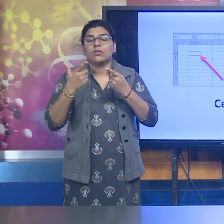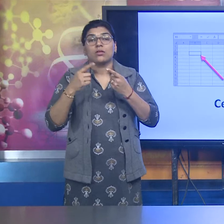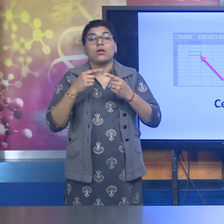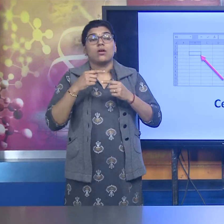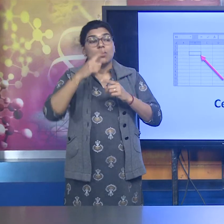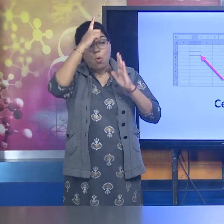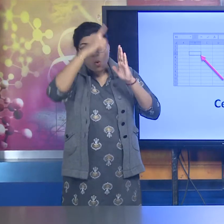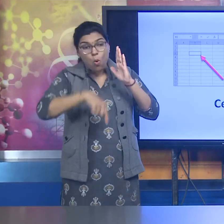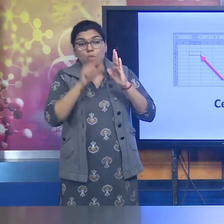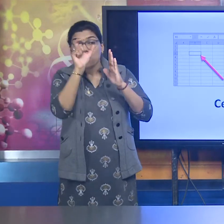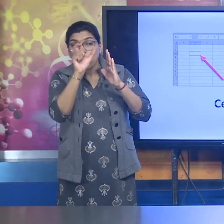Cell.